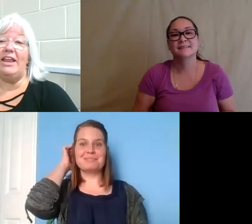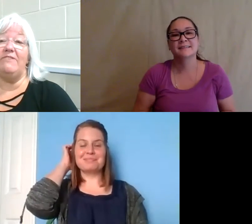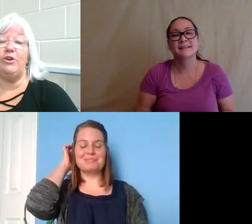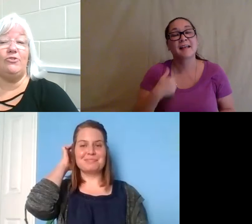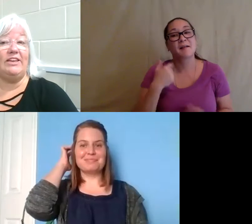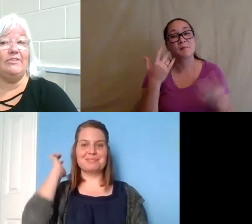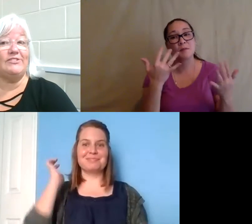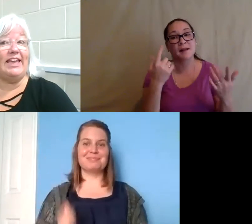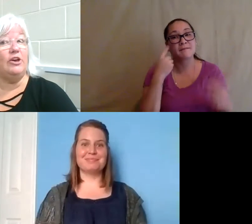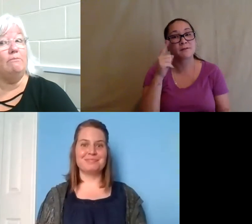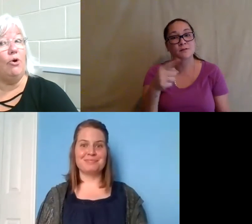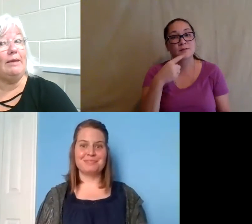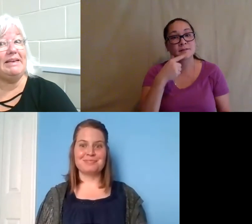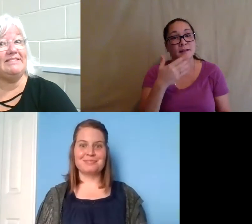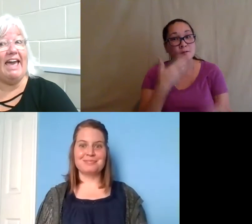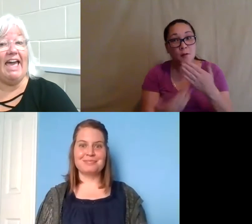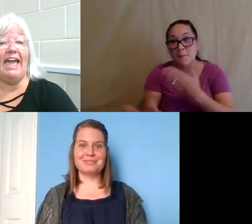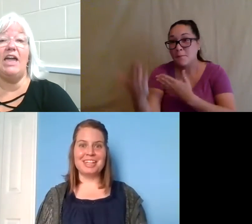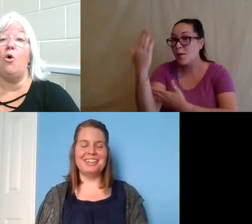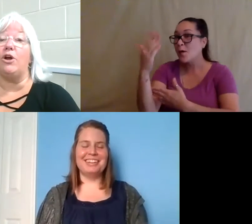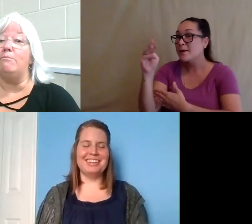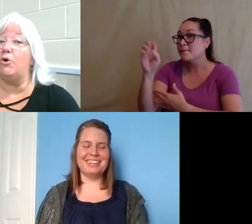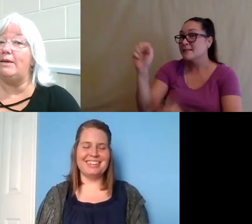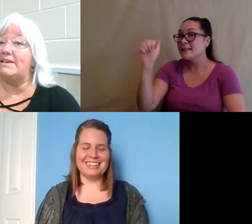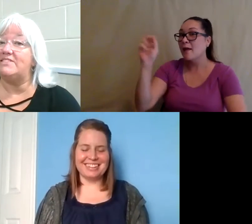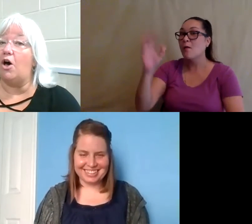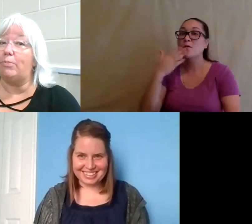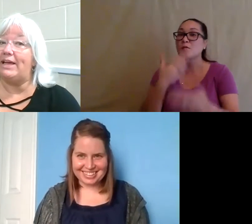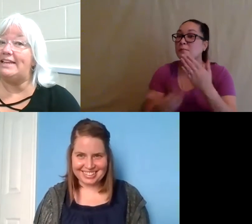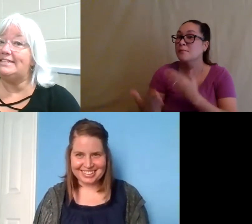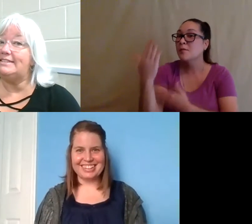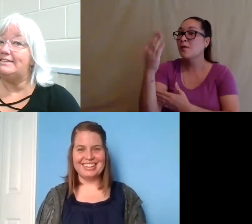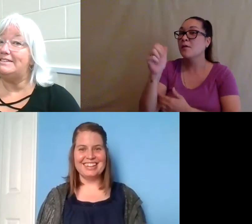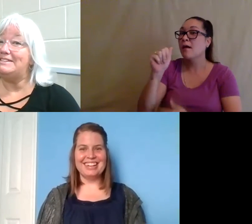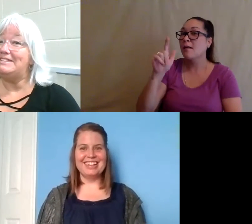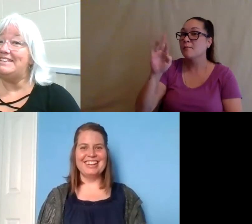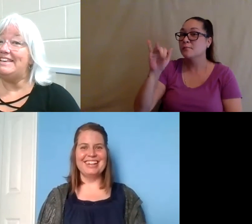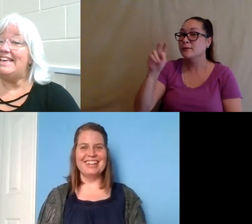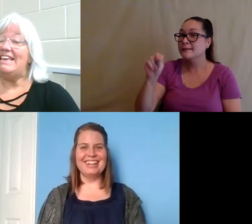I'm waiting for you to either say good morning, Miss A, or good morning, Miss Albritton.